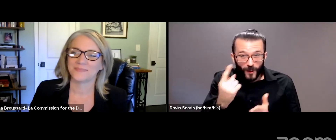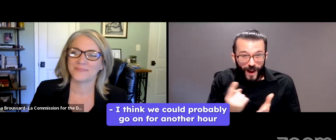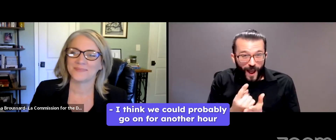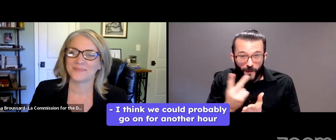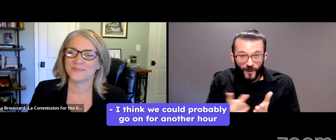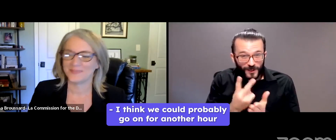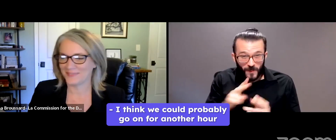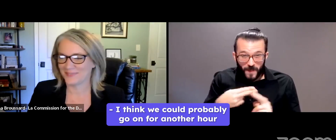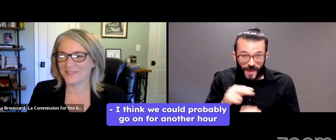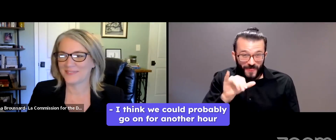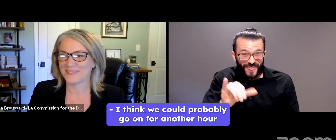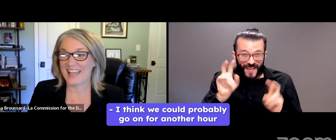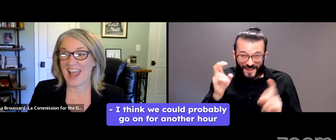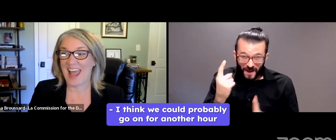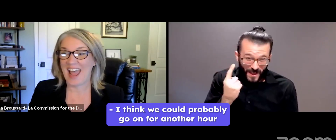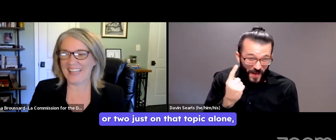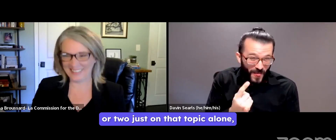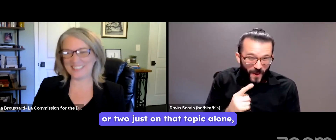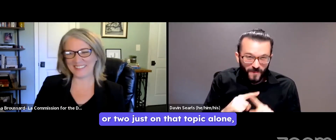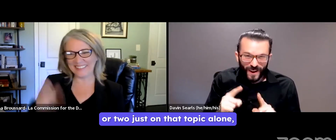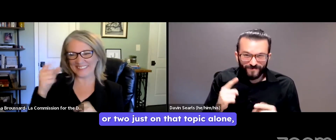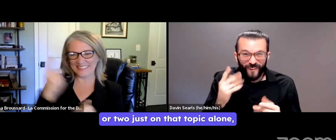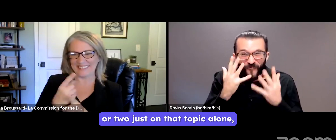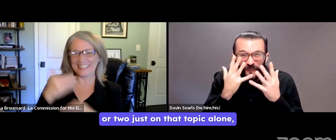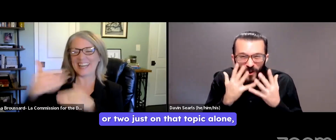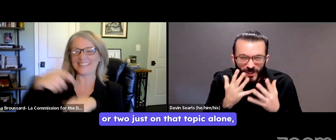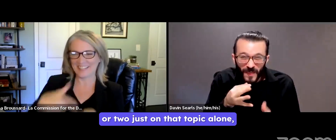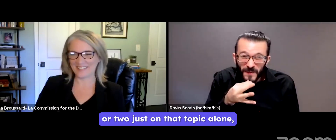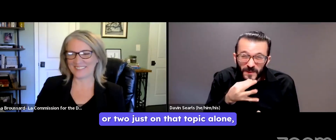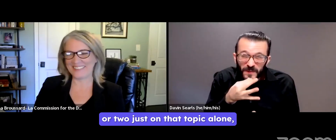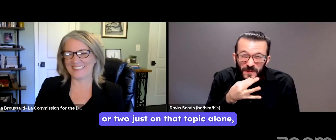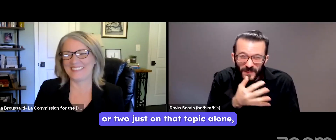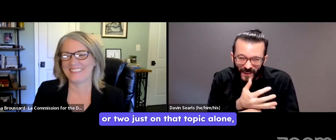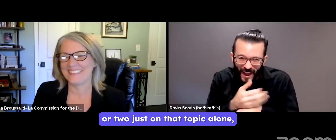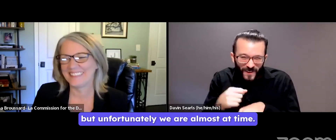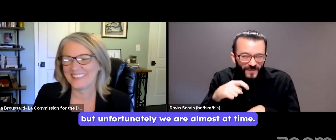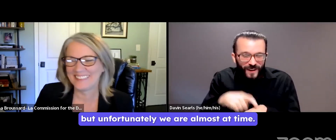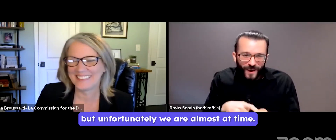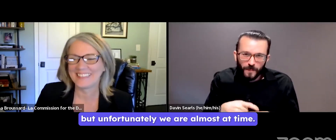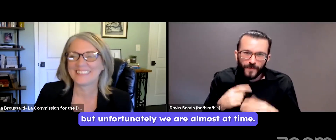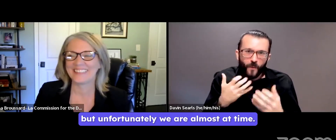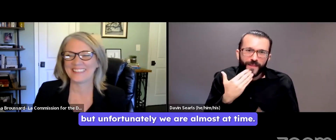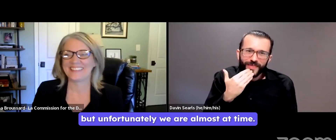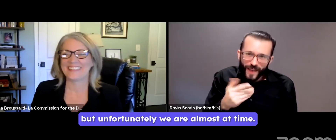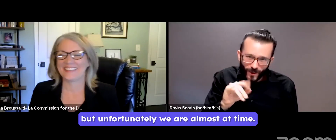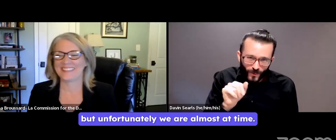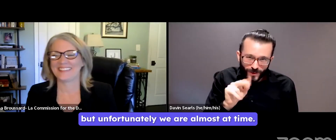I think we could probably go on for another hour or two just on that topic alone. But Next time. unfortunately, we are almost